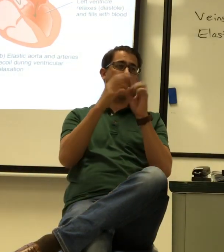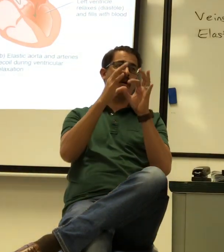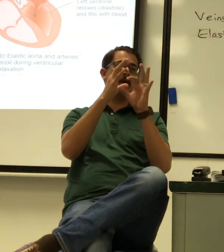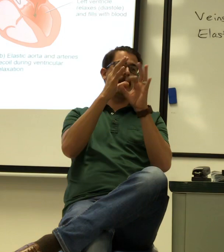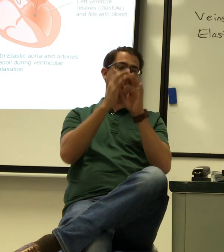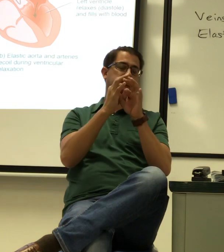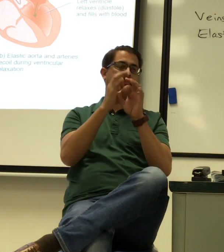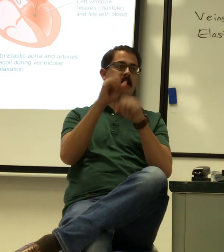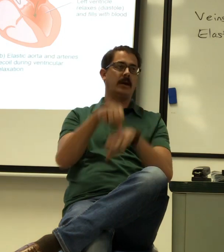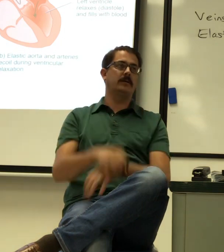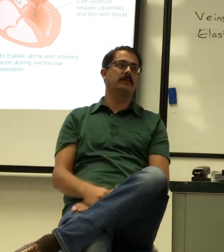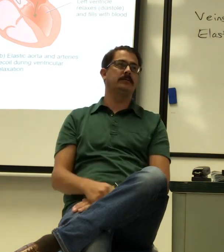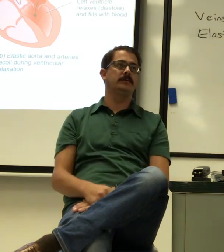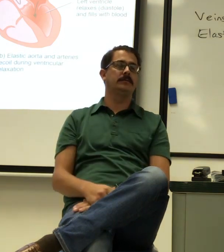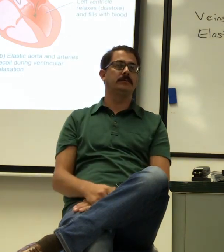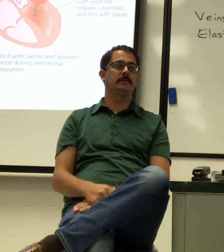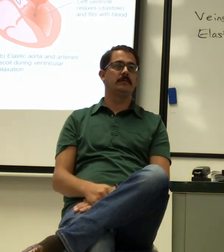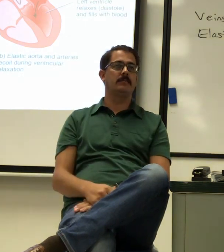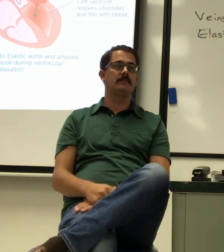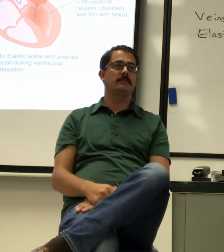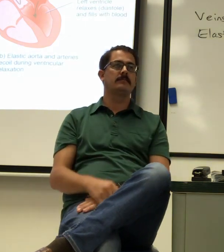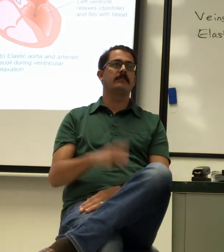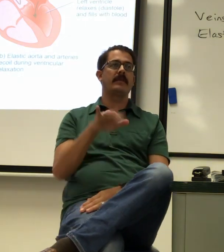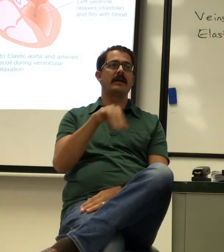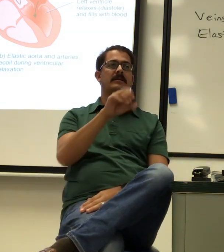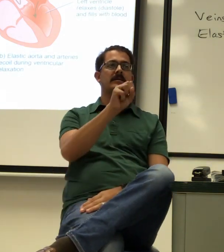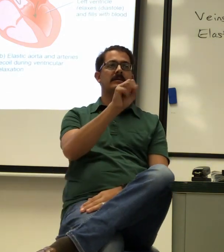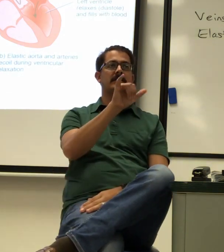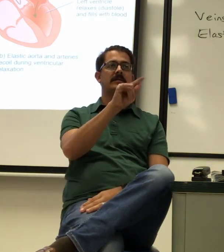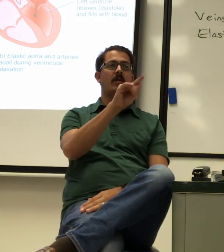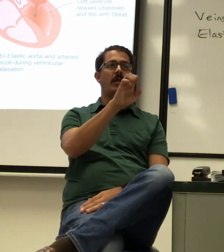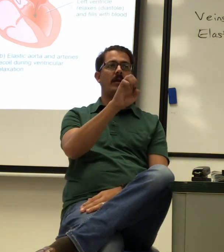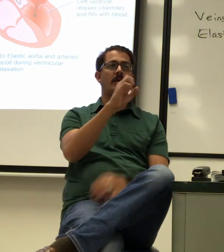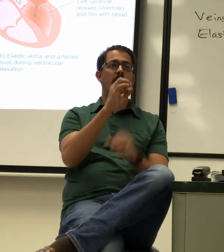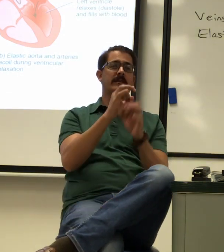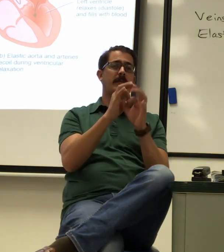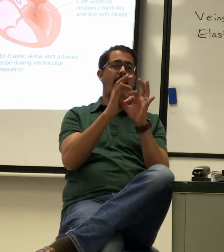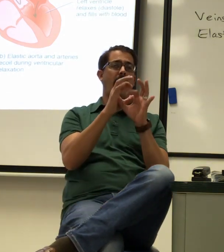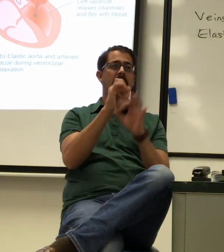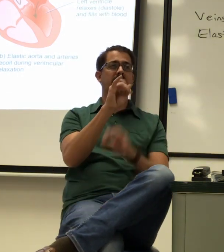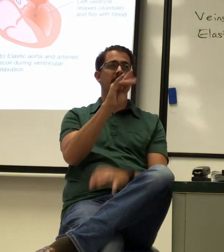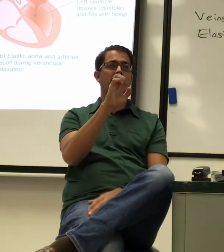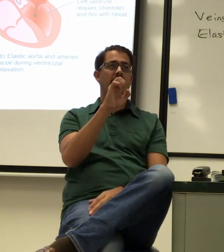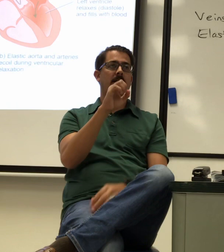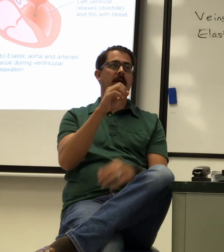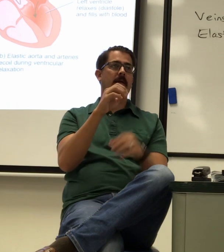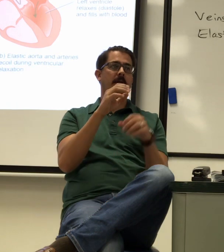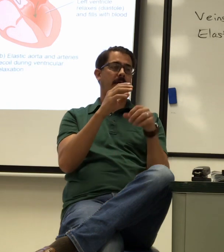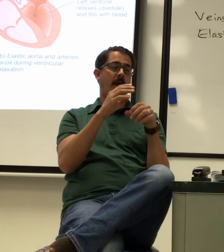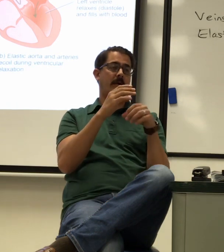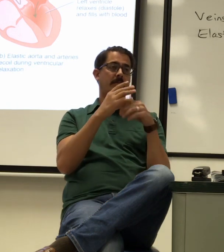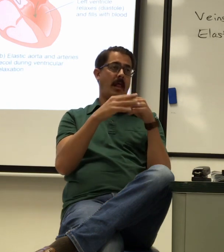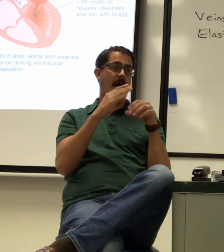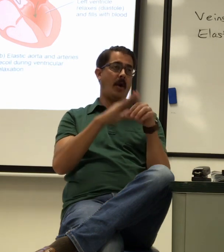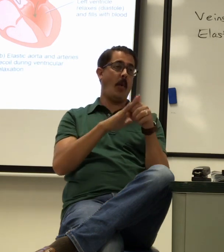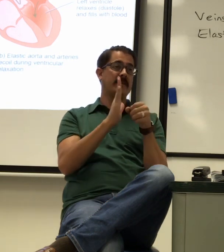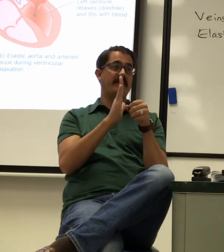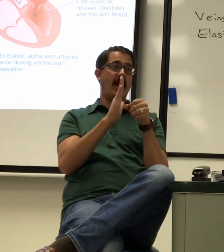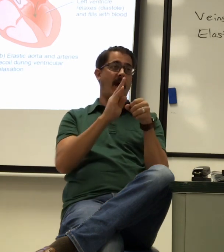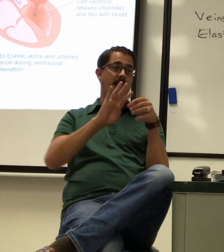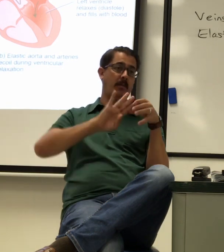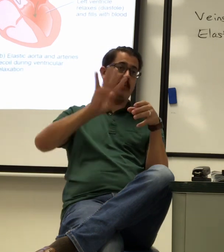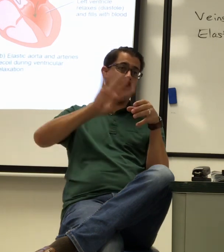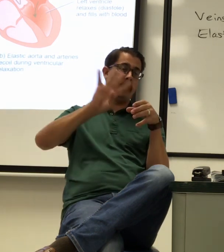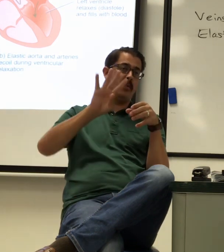in systole, shown on the left. You expand and blood opens the valve and you push blood forward. Now,